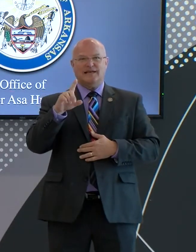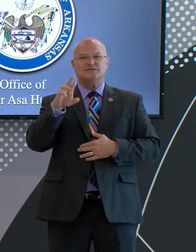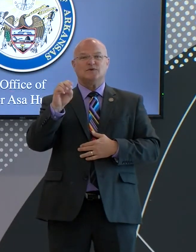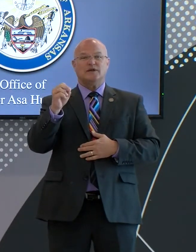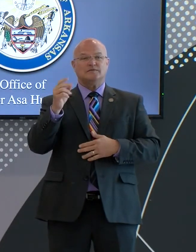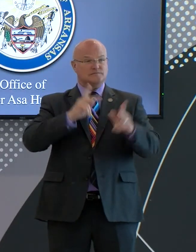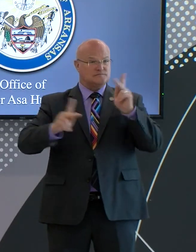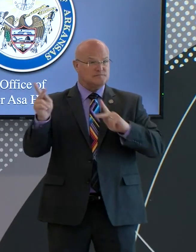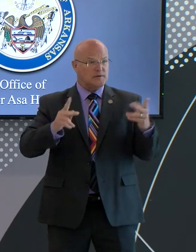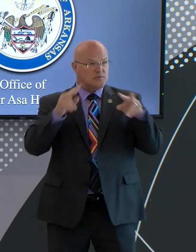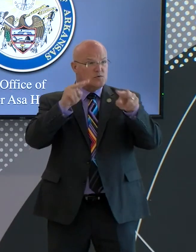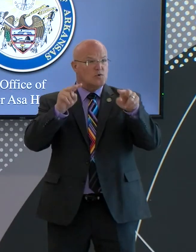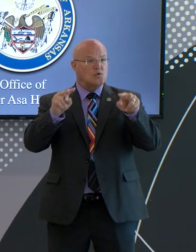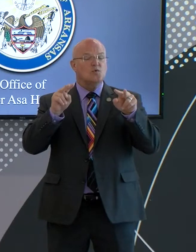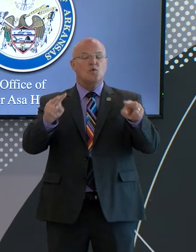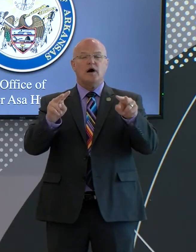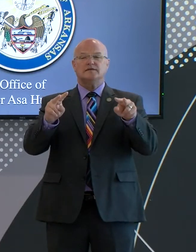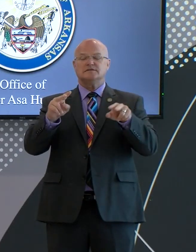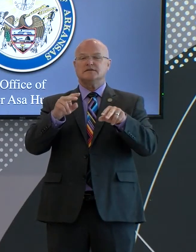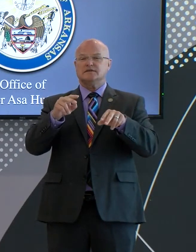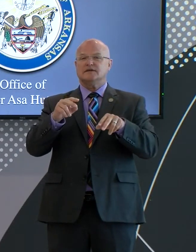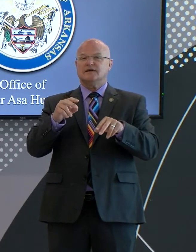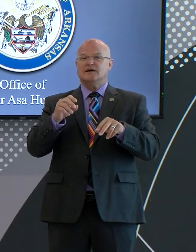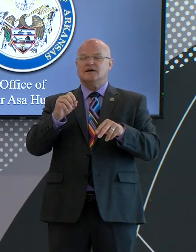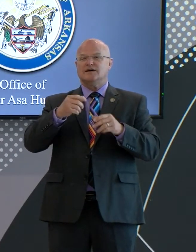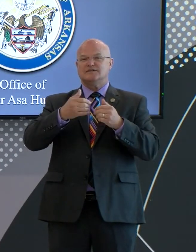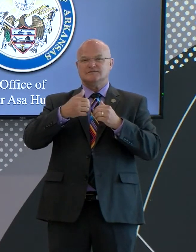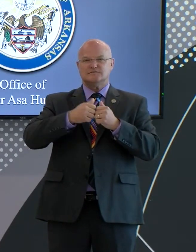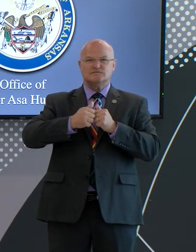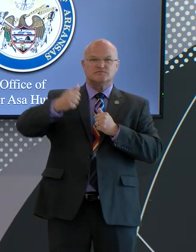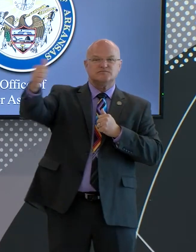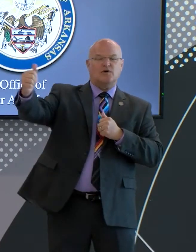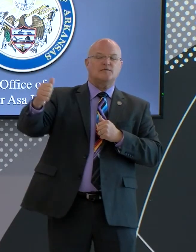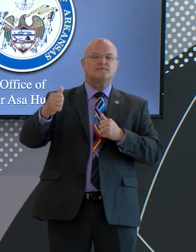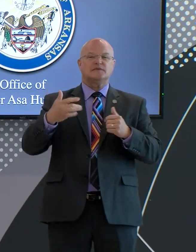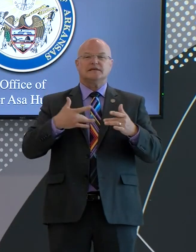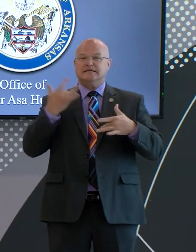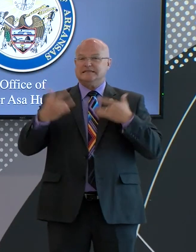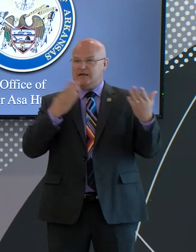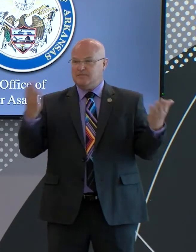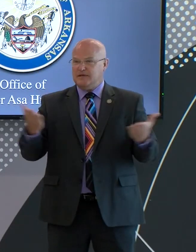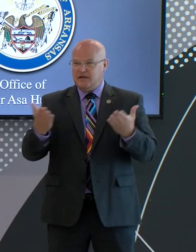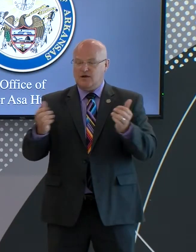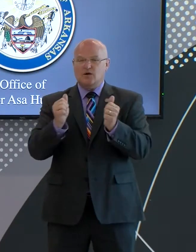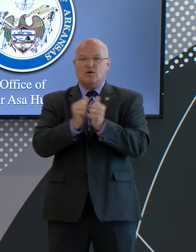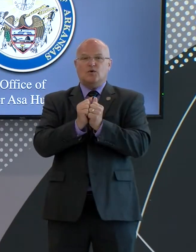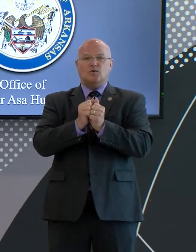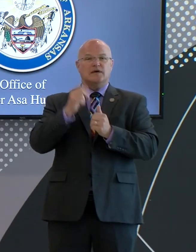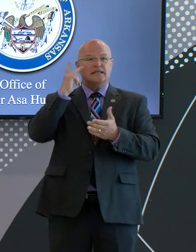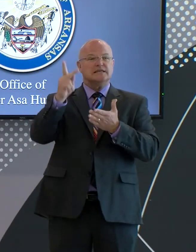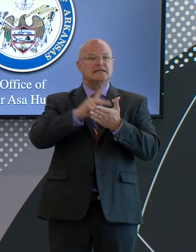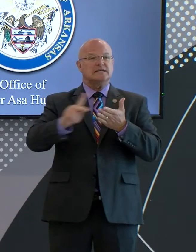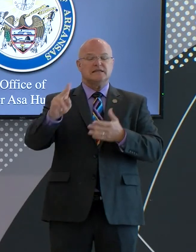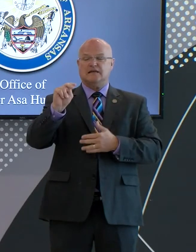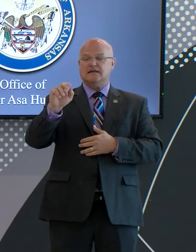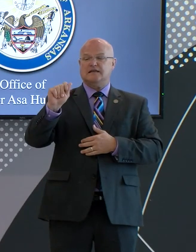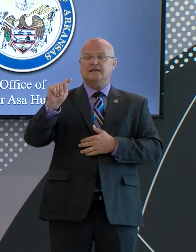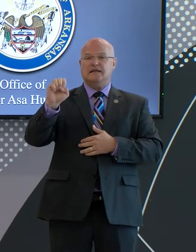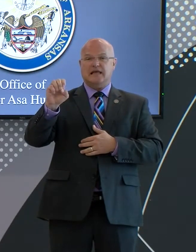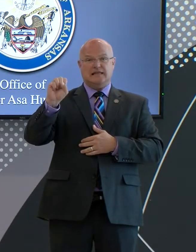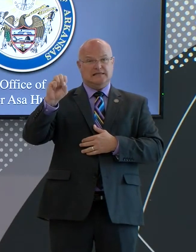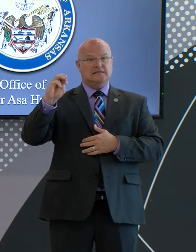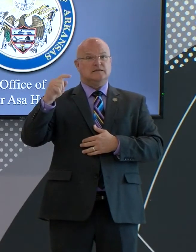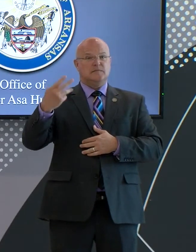to everyone who is watching remotely. I am delighted to be here with Secretary Nate